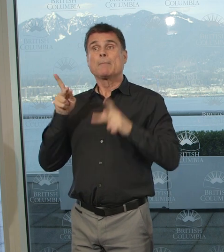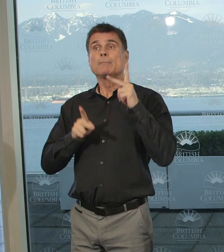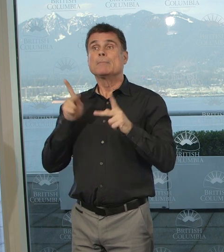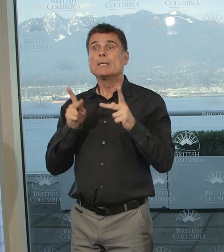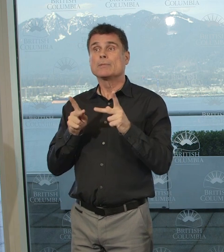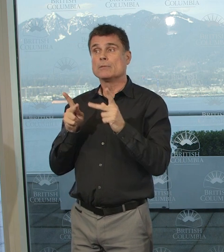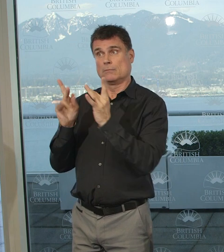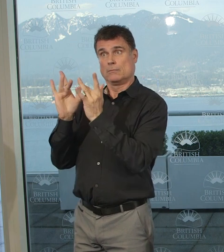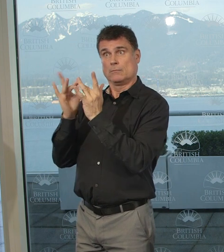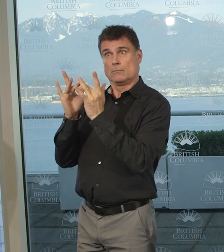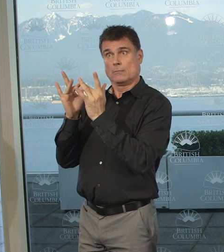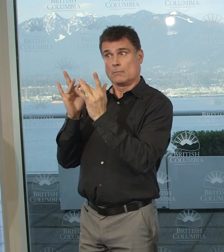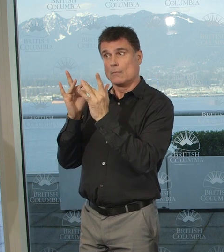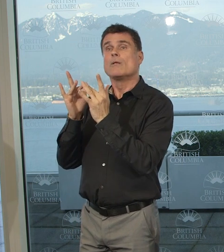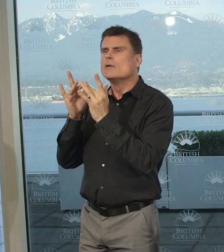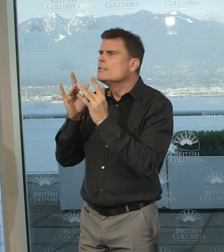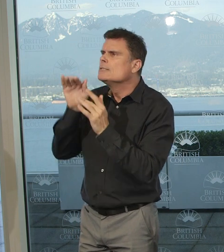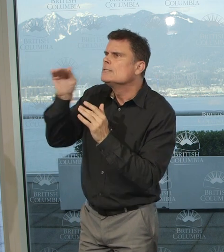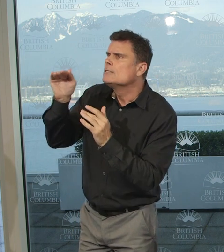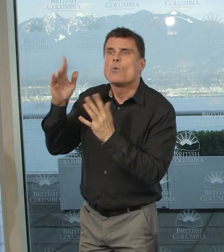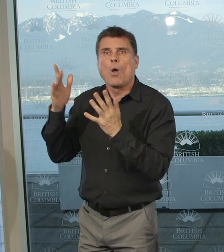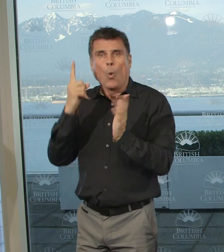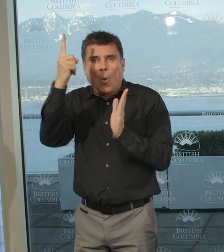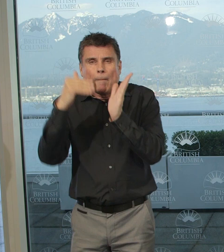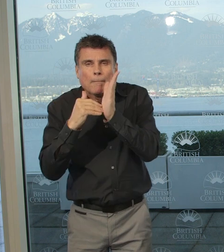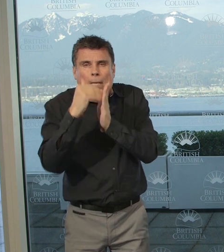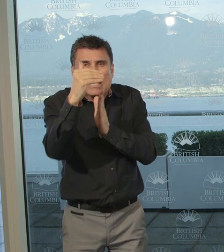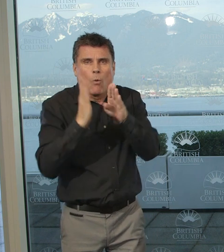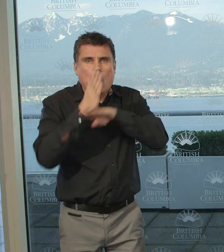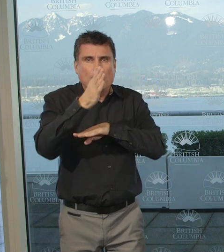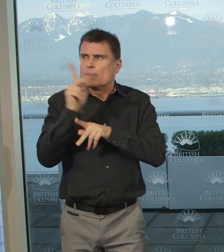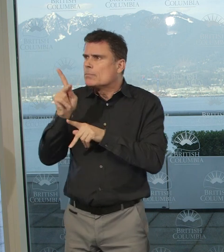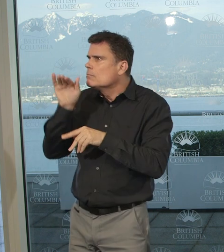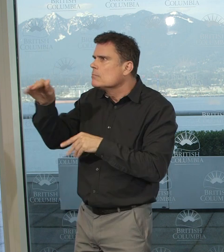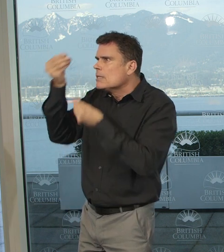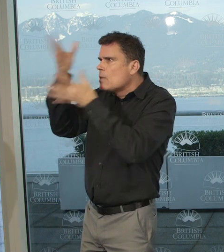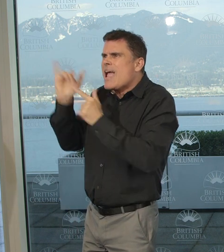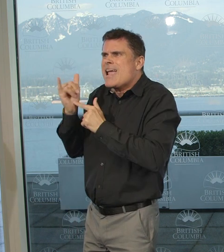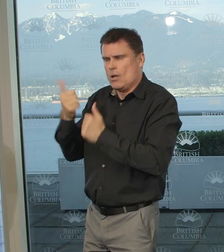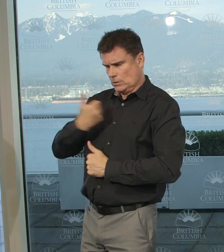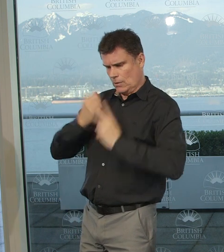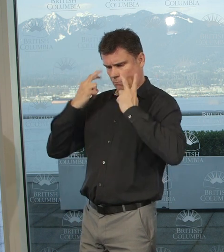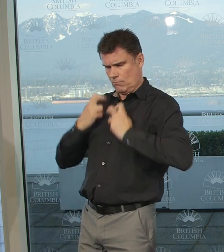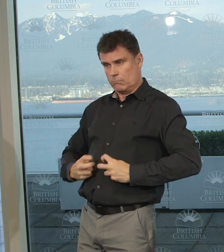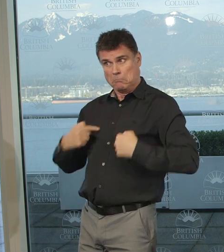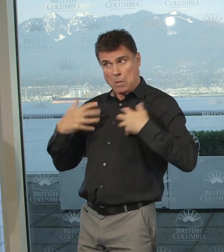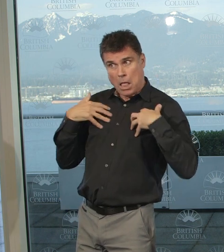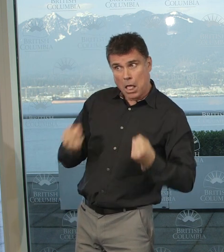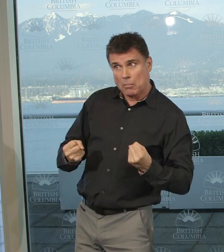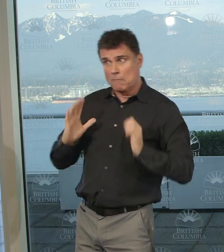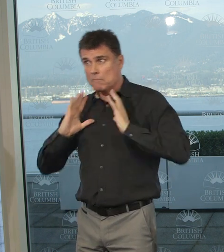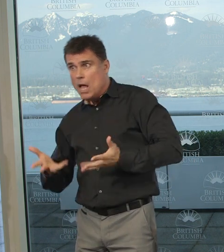significant achievements in being able to give people access to the information that they need. As Dr. Henry has said, there